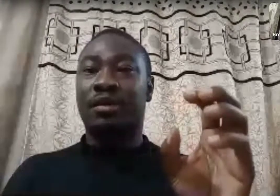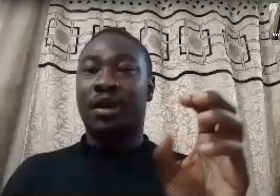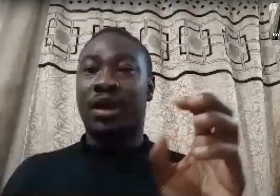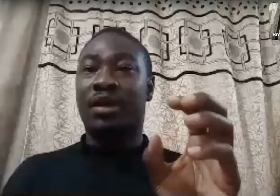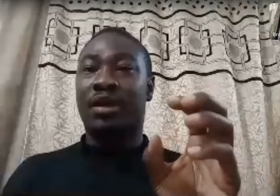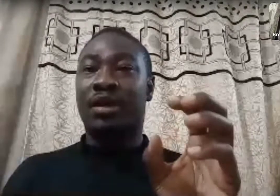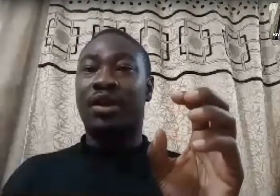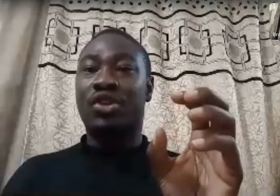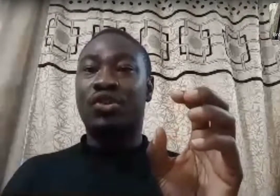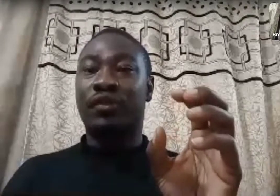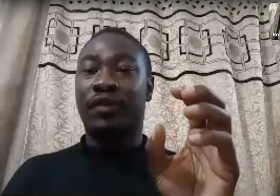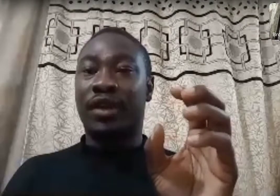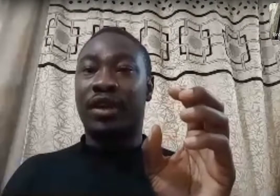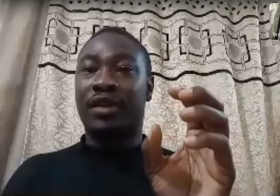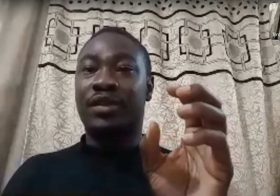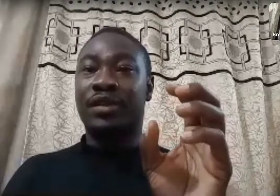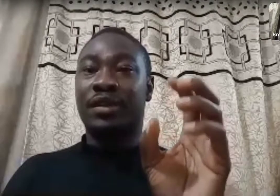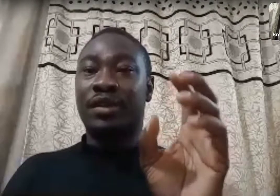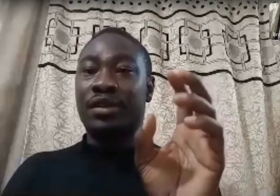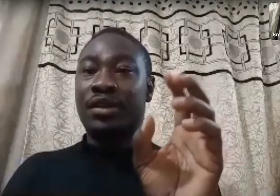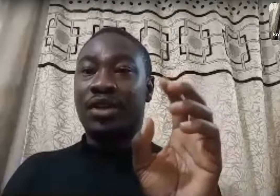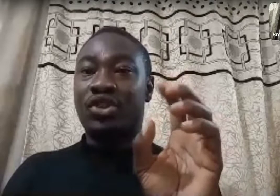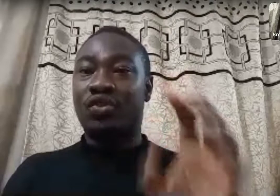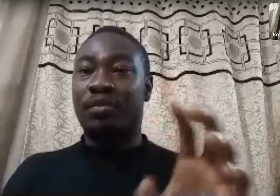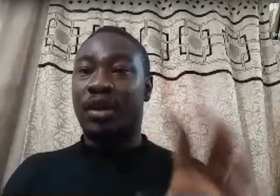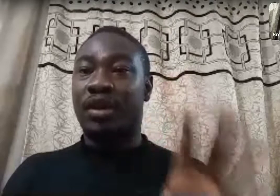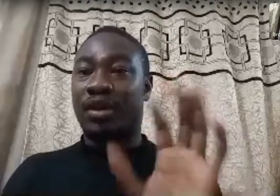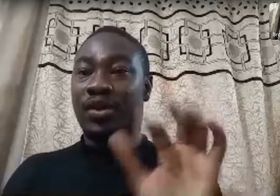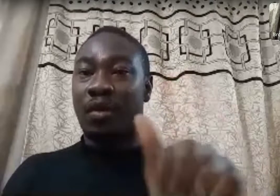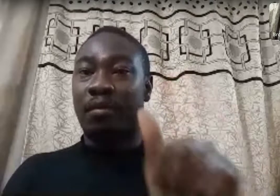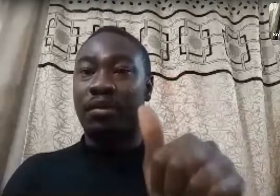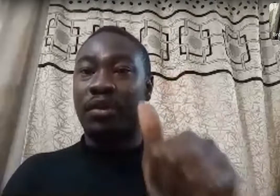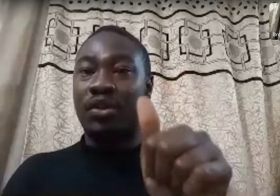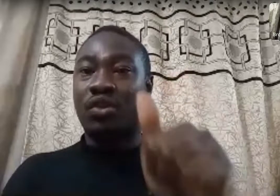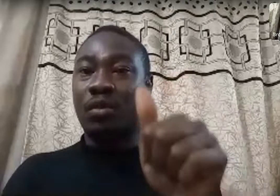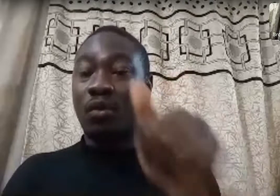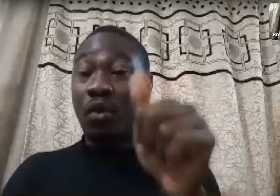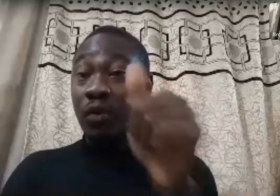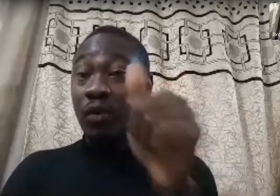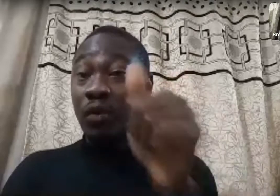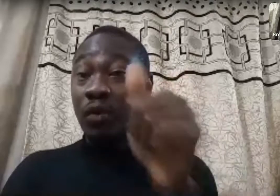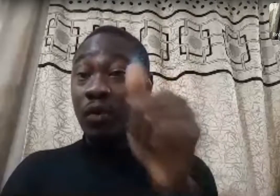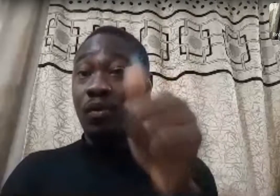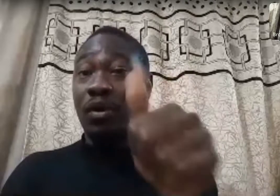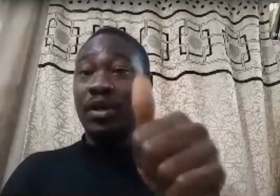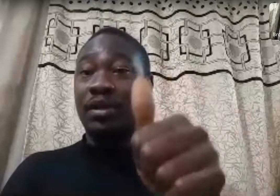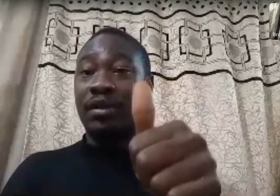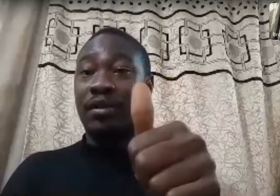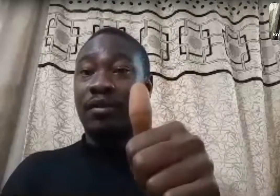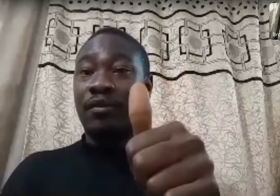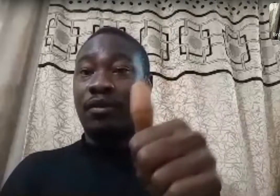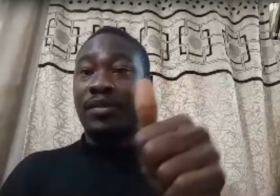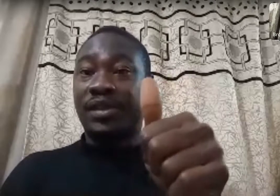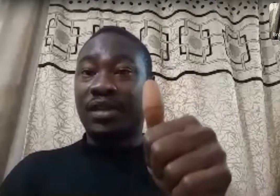in each of the fingers, there should be the thumb. The thumb will always be working from 6